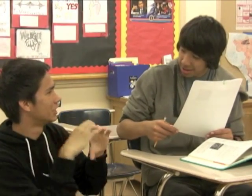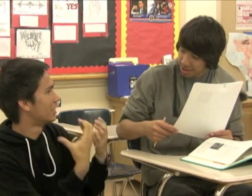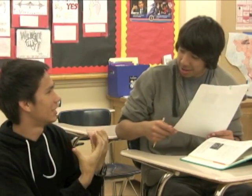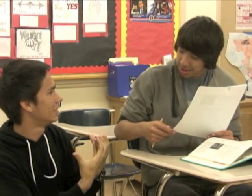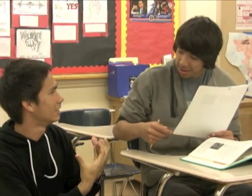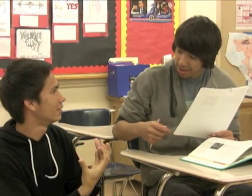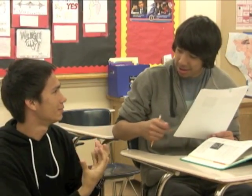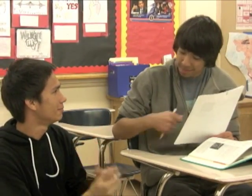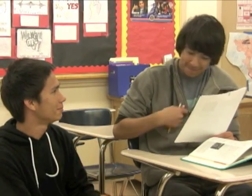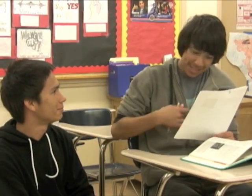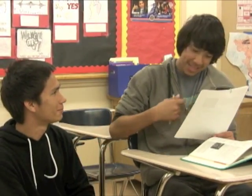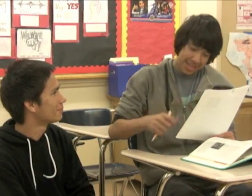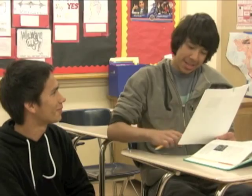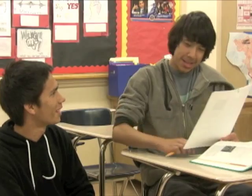class.